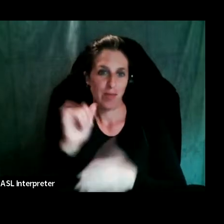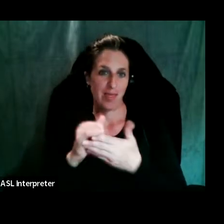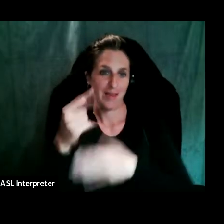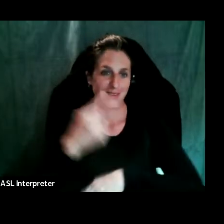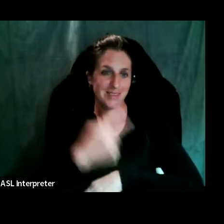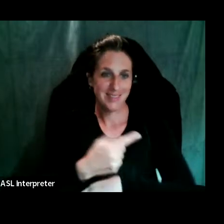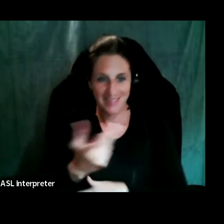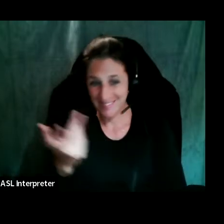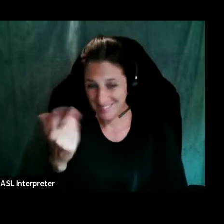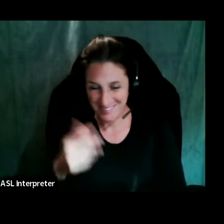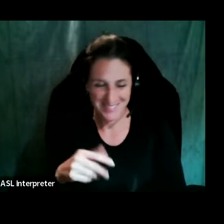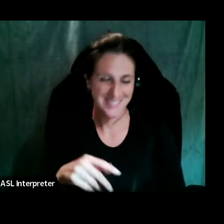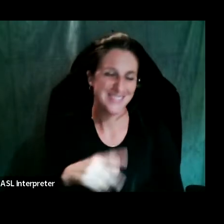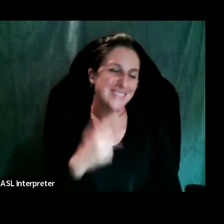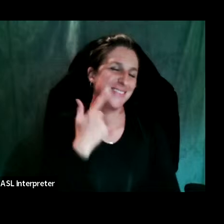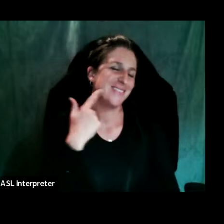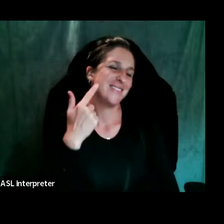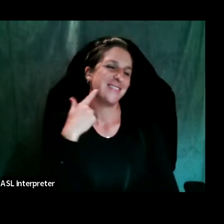There we go.